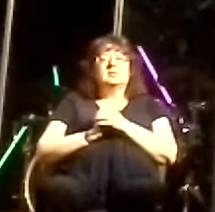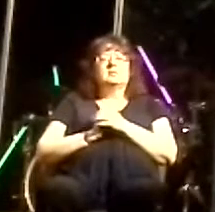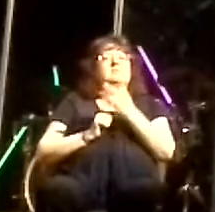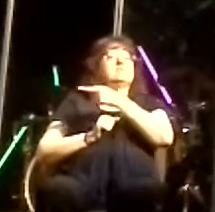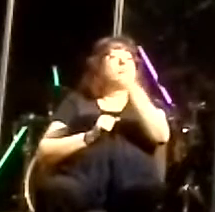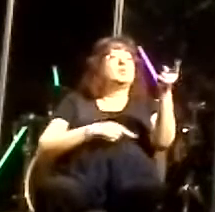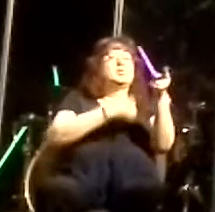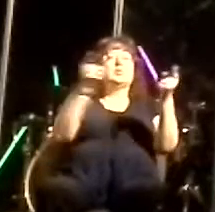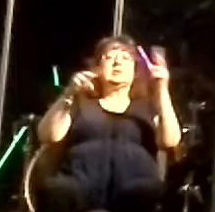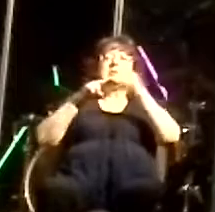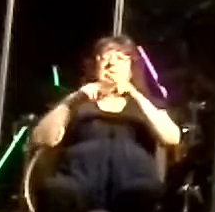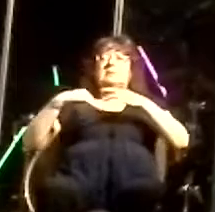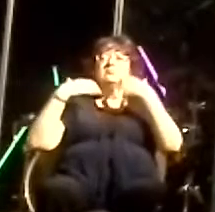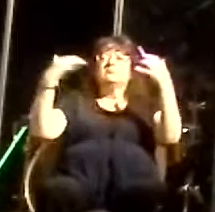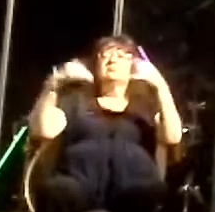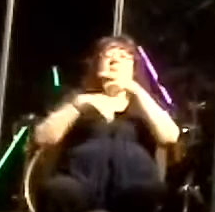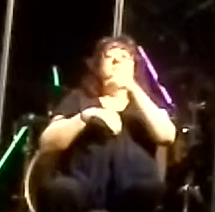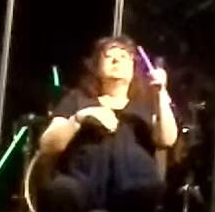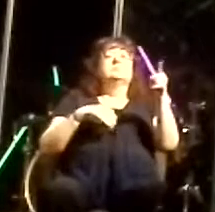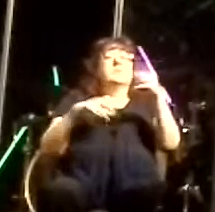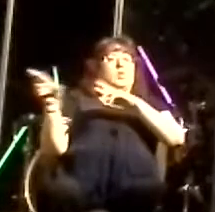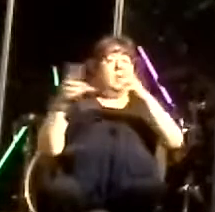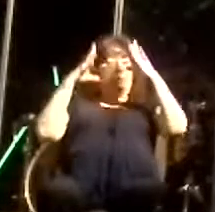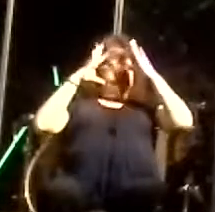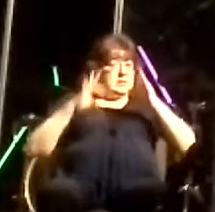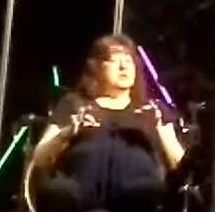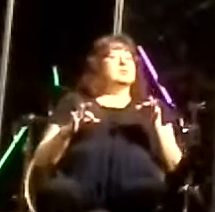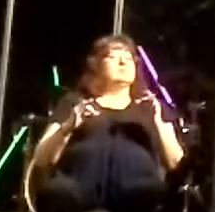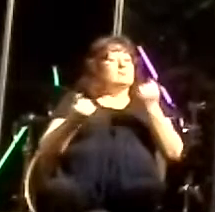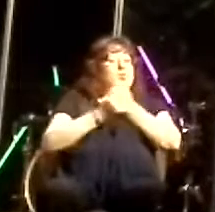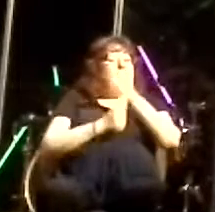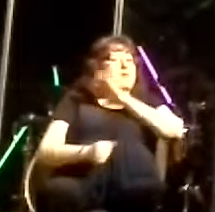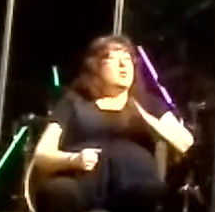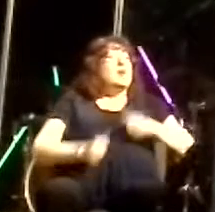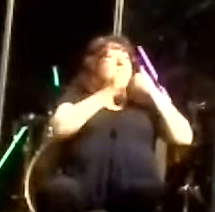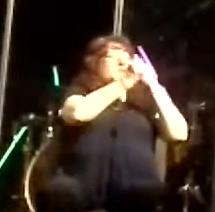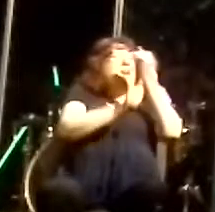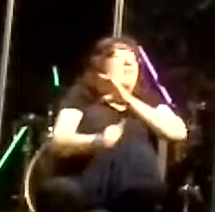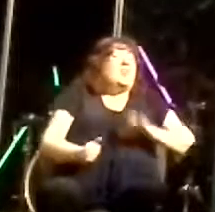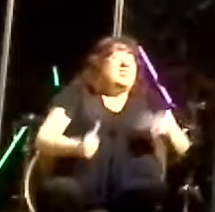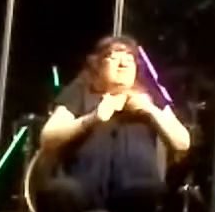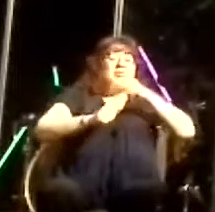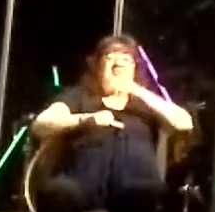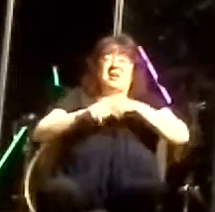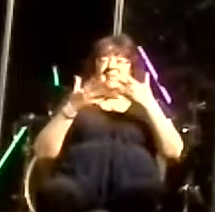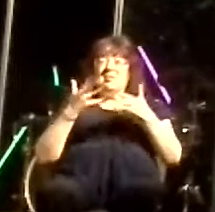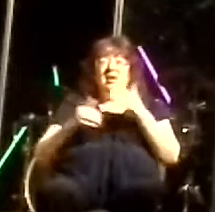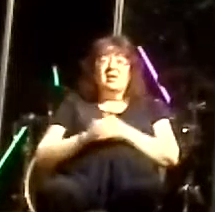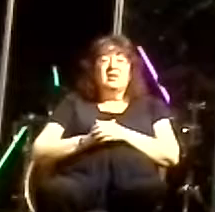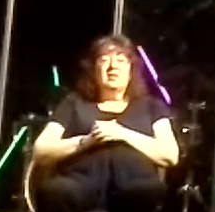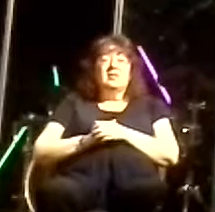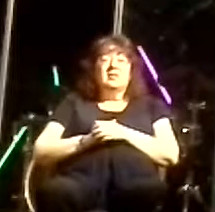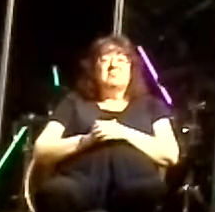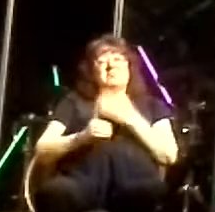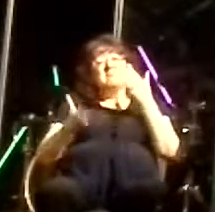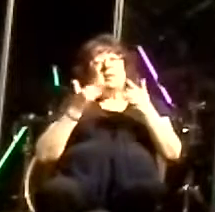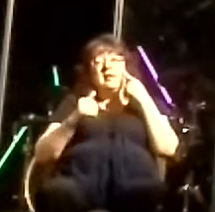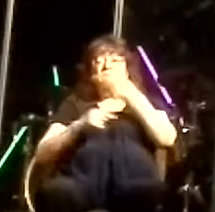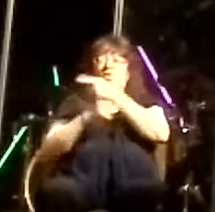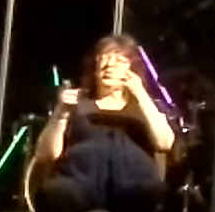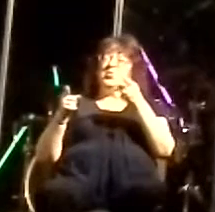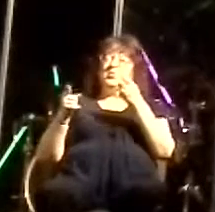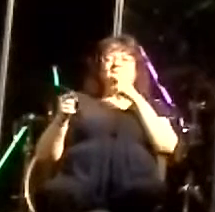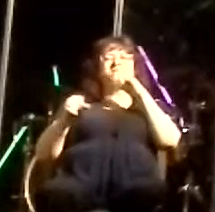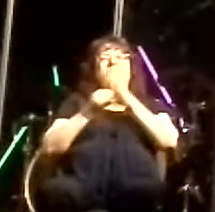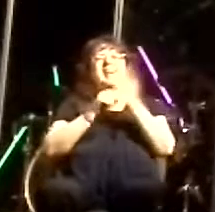For the rest of us sitting here today, you ready to make this decision to love Christ, to follow Christ, maybe for the first time. Or maybe for you, it's